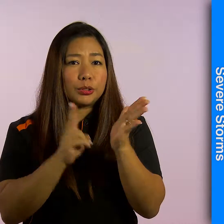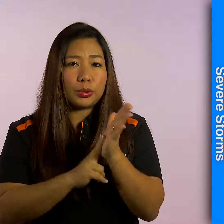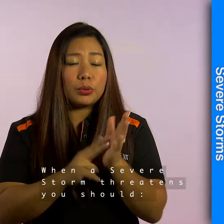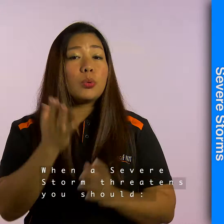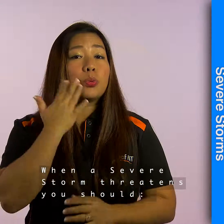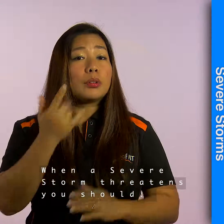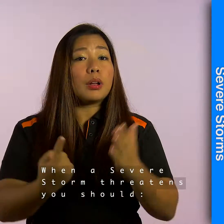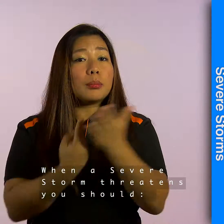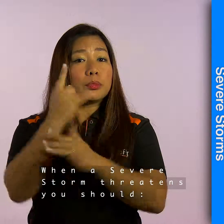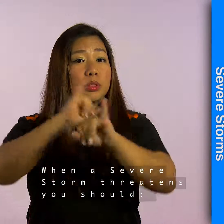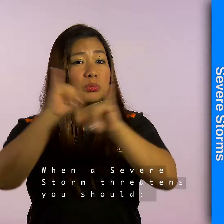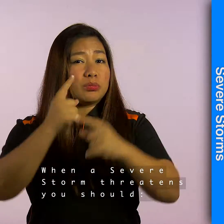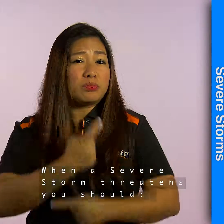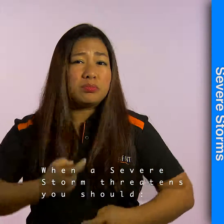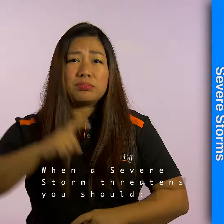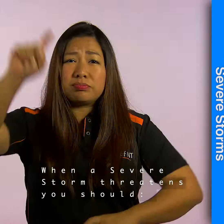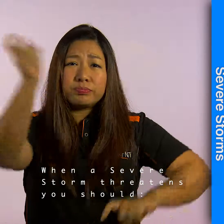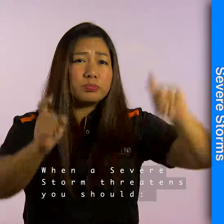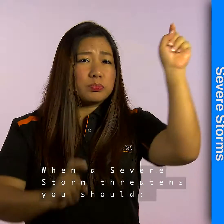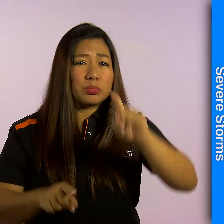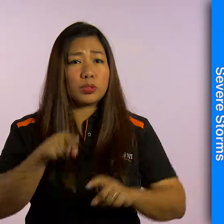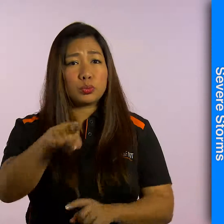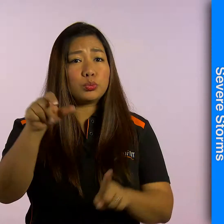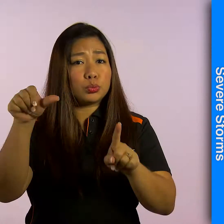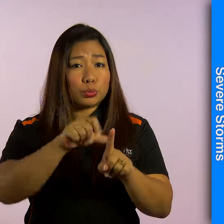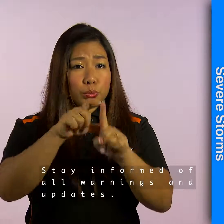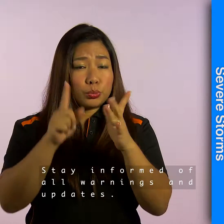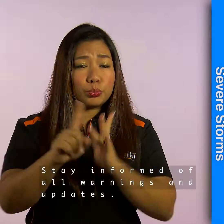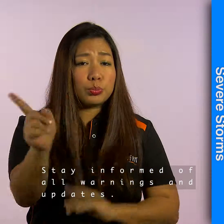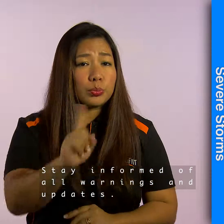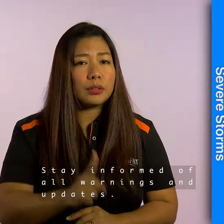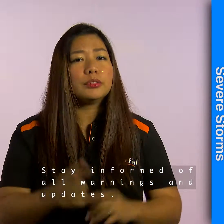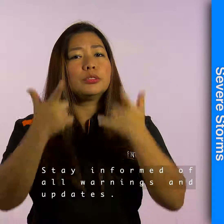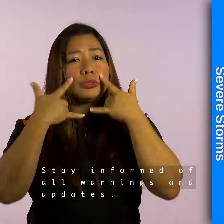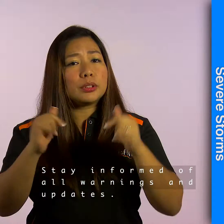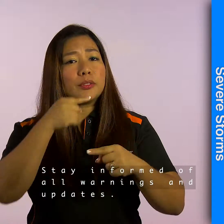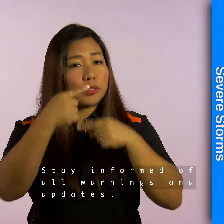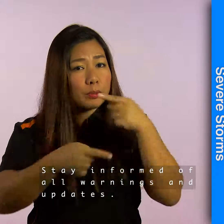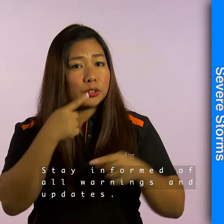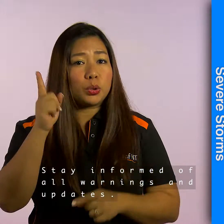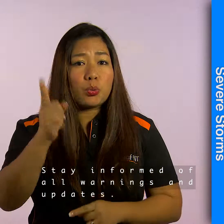When a severe storm threatens, you should Stay informed of all warnings and updates.